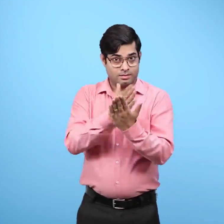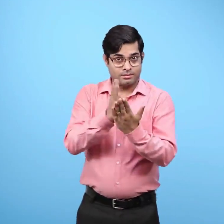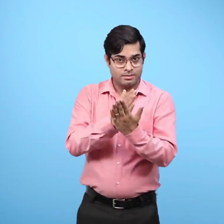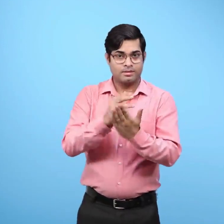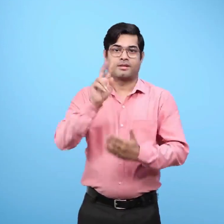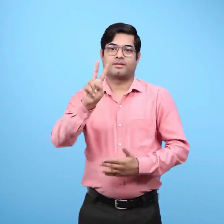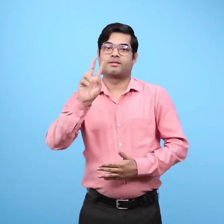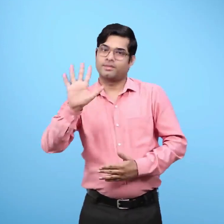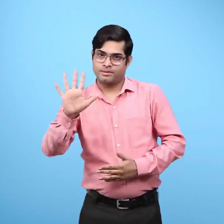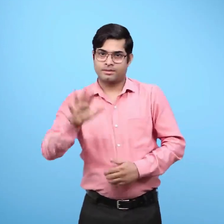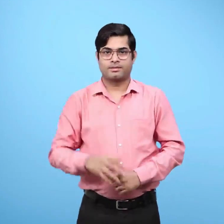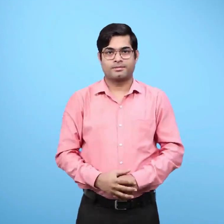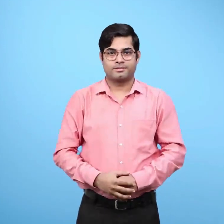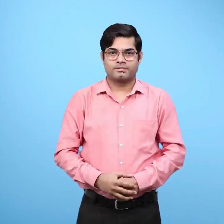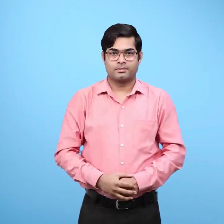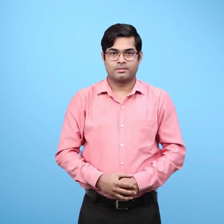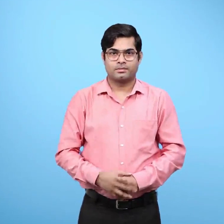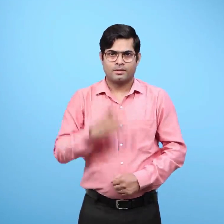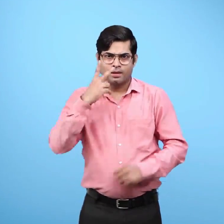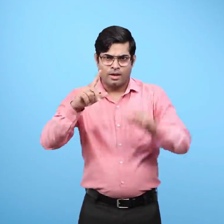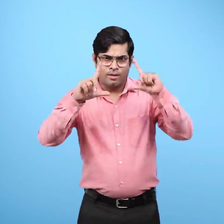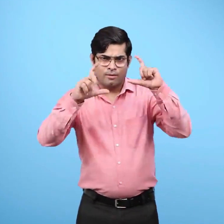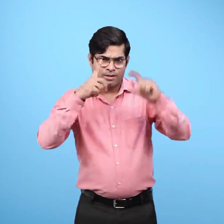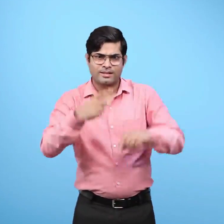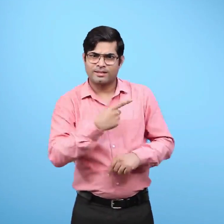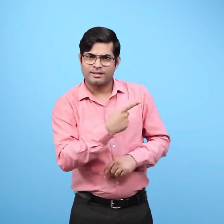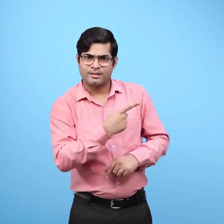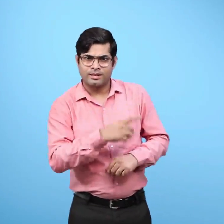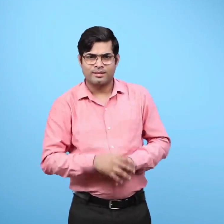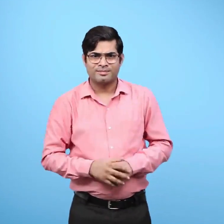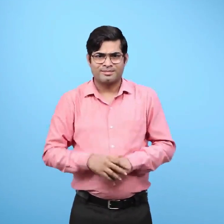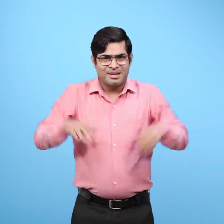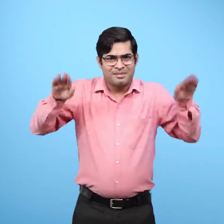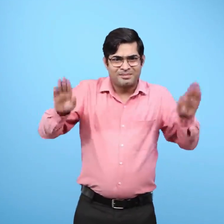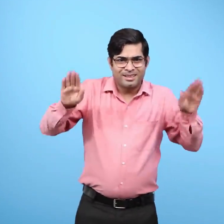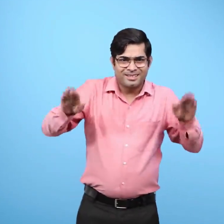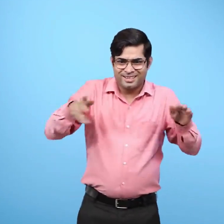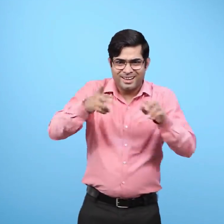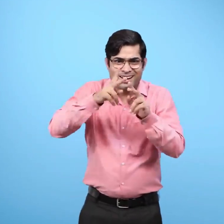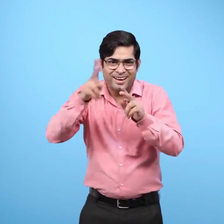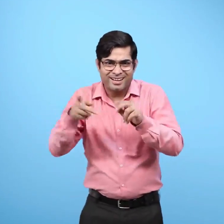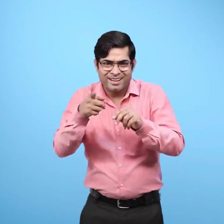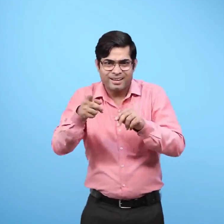Page 25. Look for the birds which have beaks with small